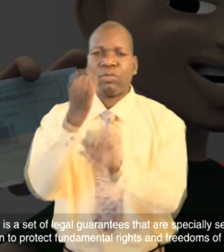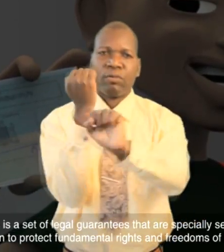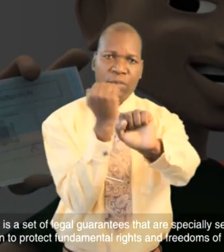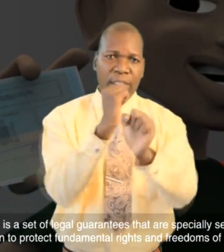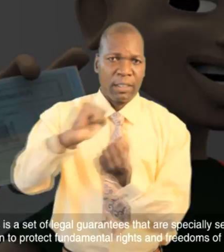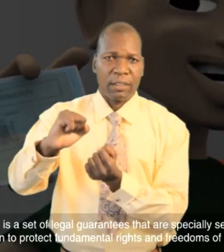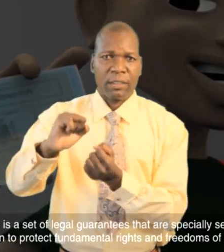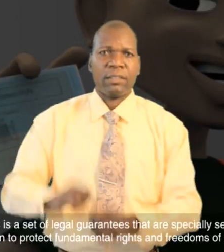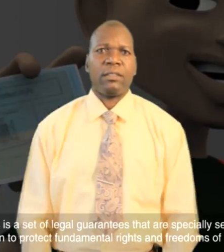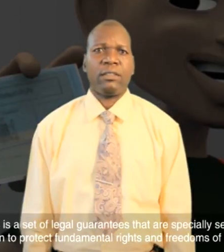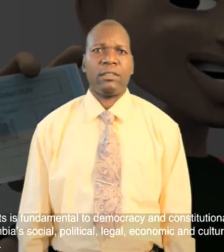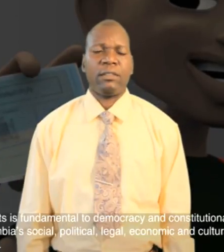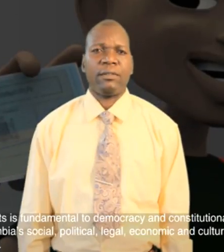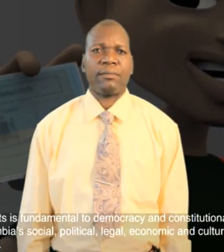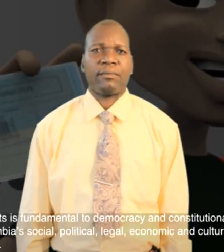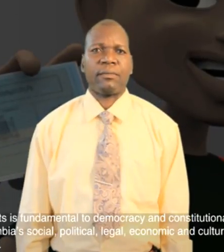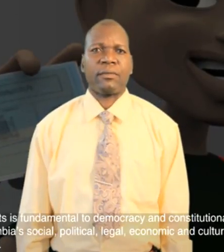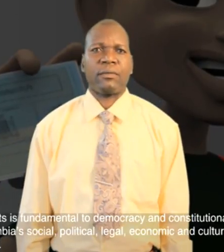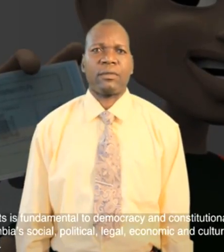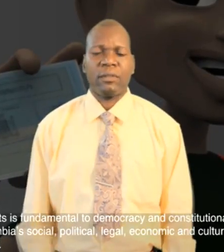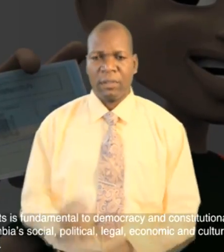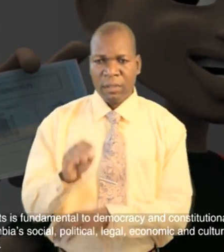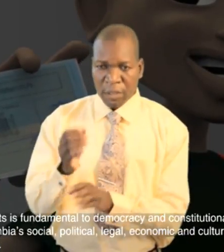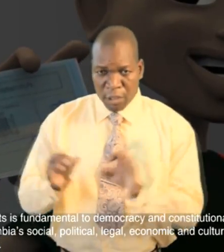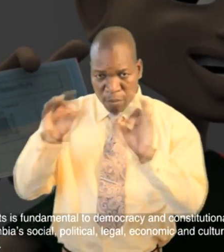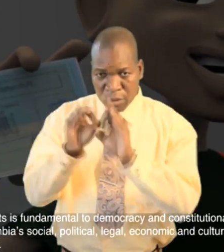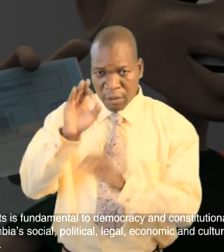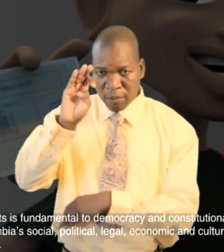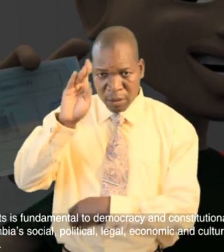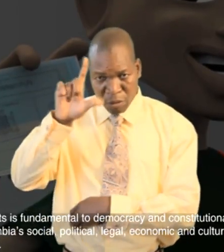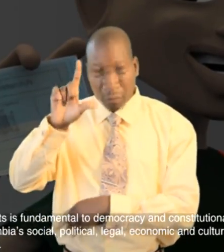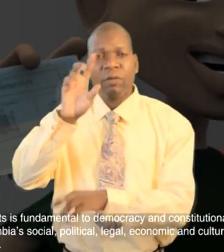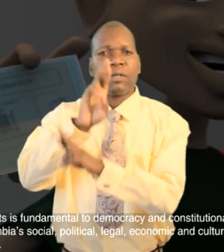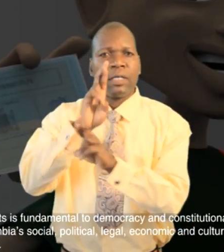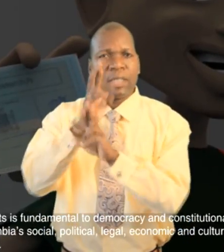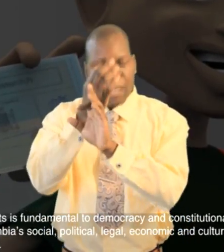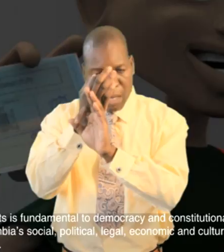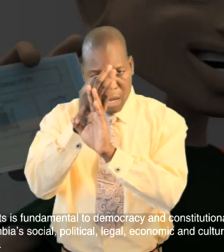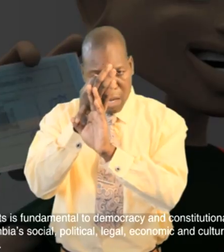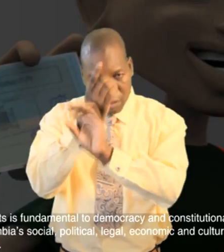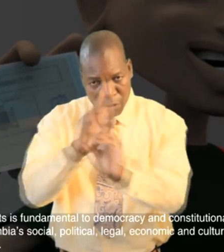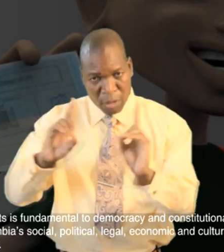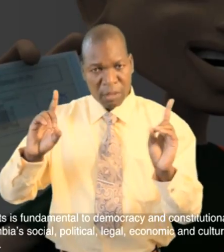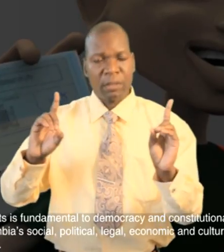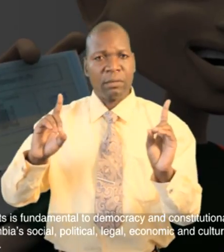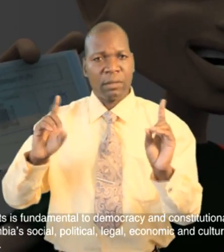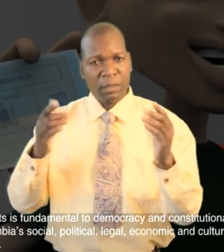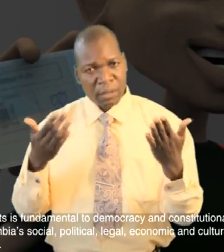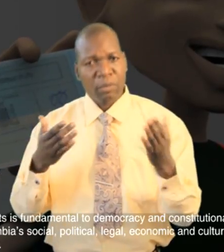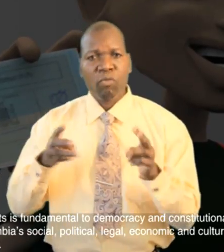individuals. The Bill of Rights is fundamental to democracy and constitutionalism